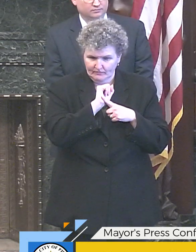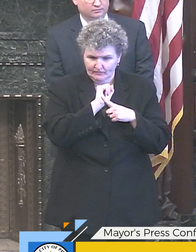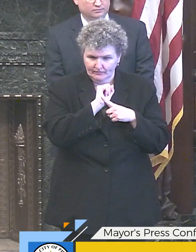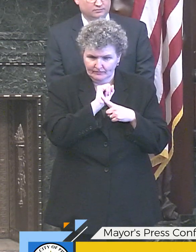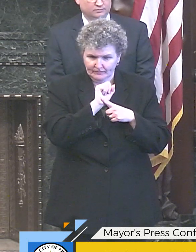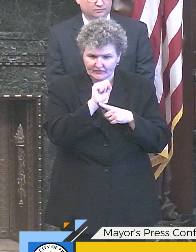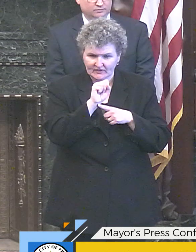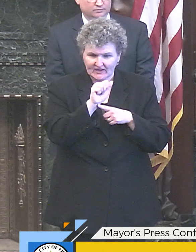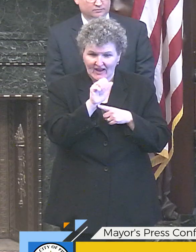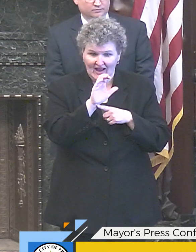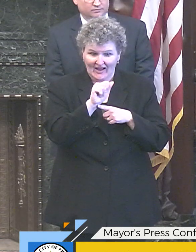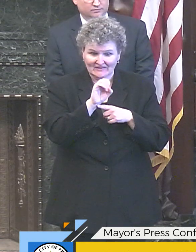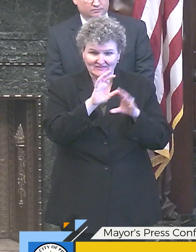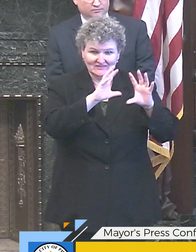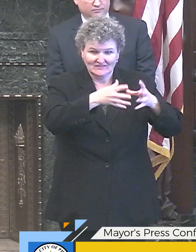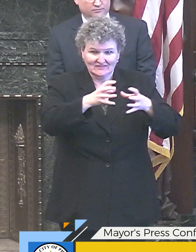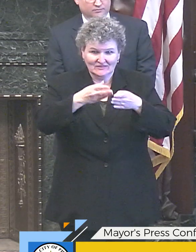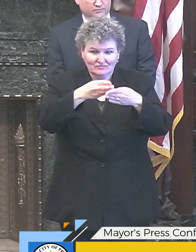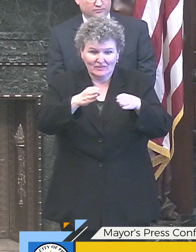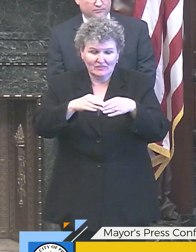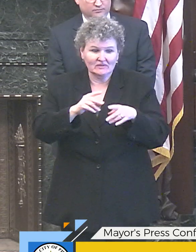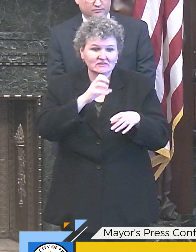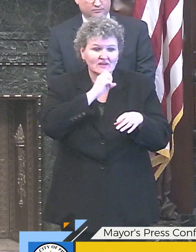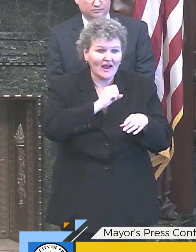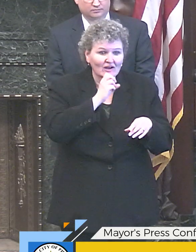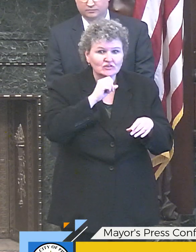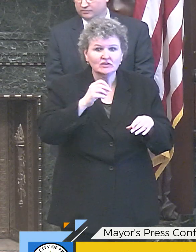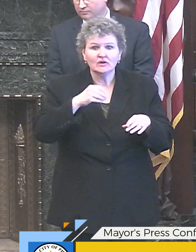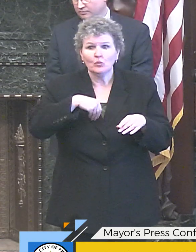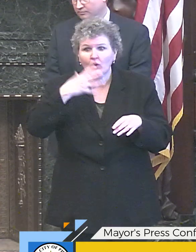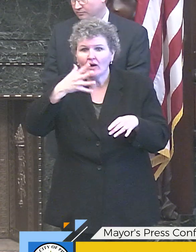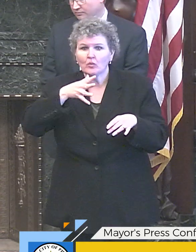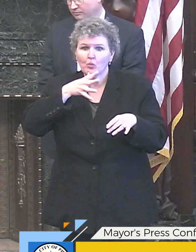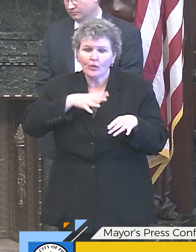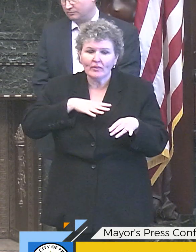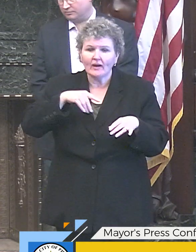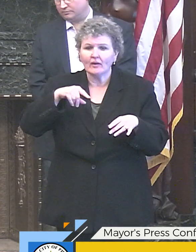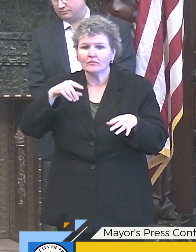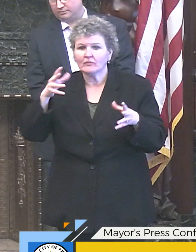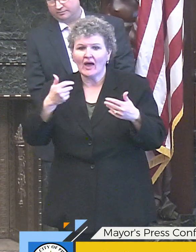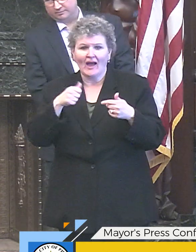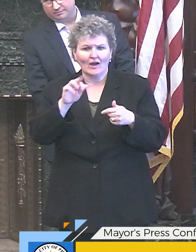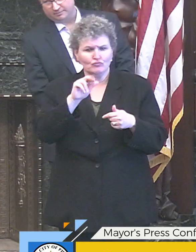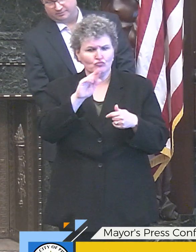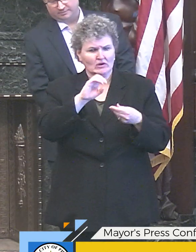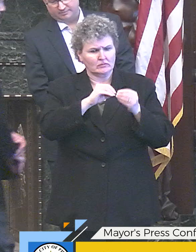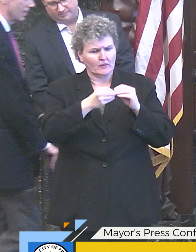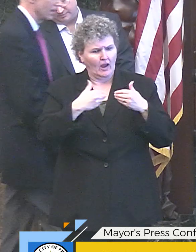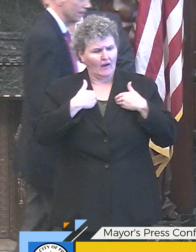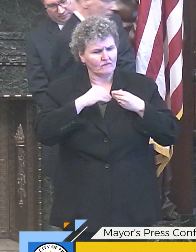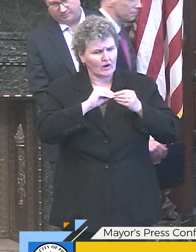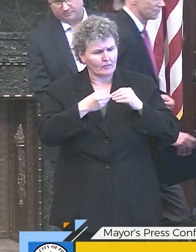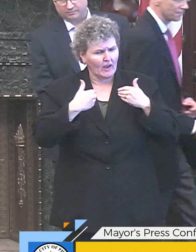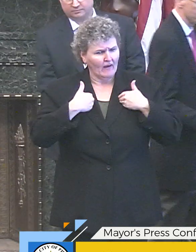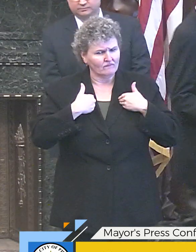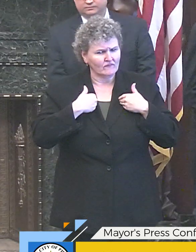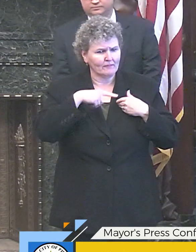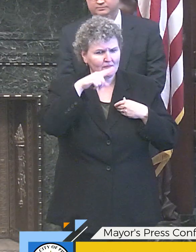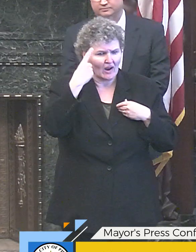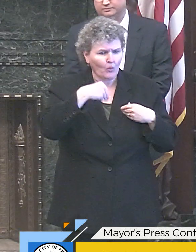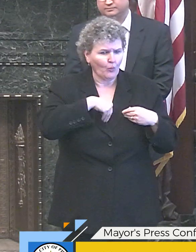by age and gender. I was wondering if we had any breakdown by race.